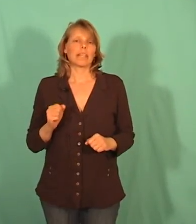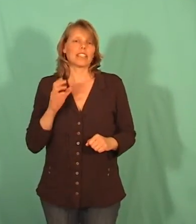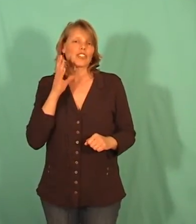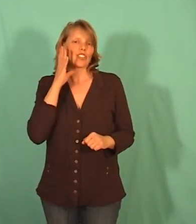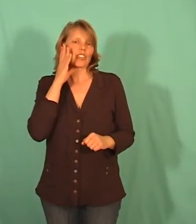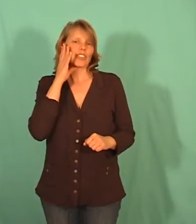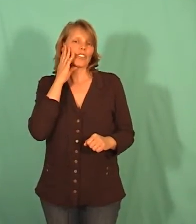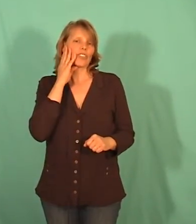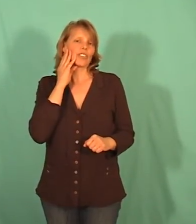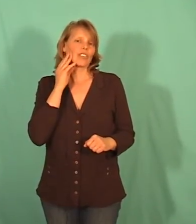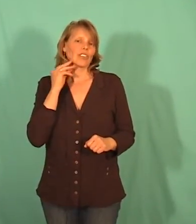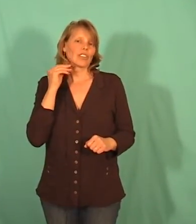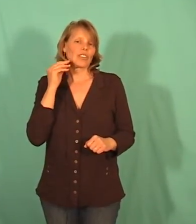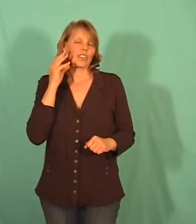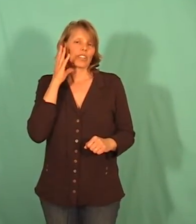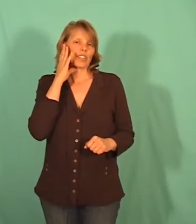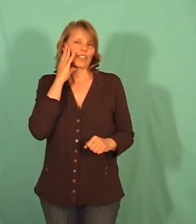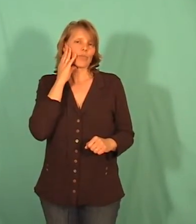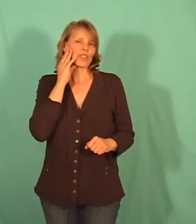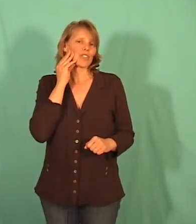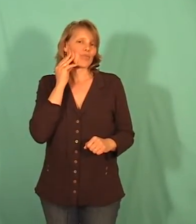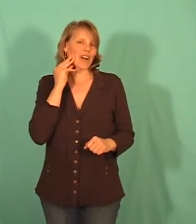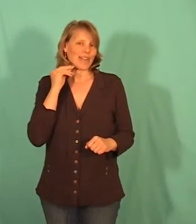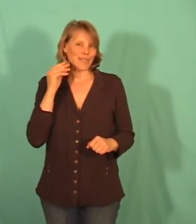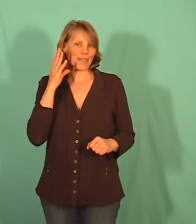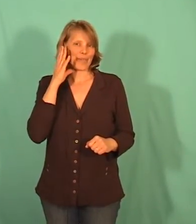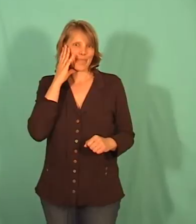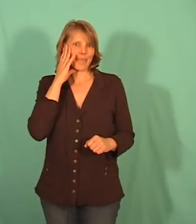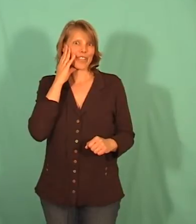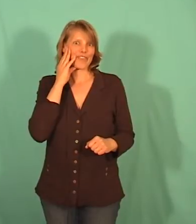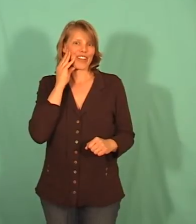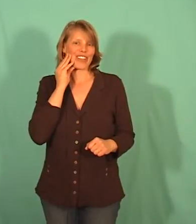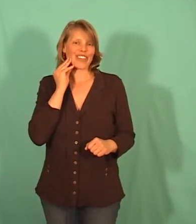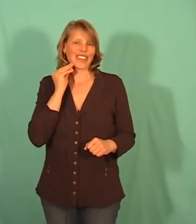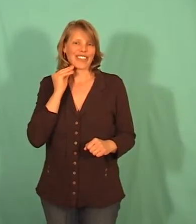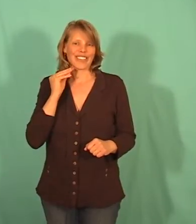Peach. I think this one's derived from the peach fuzz.